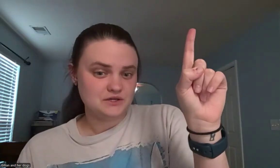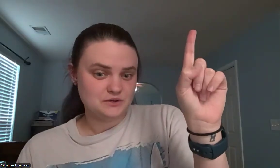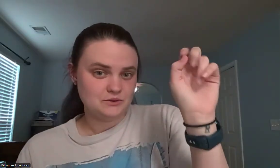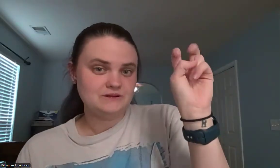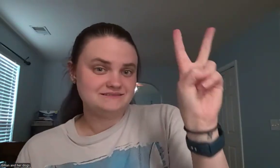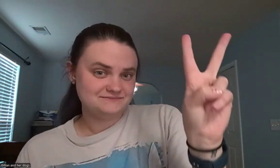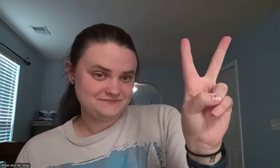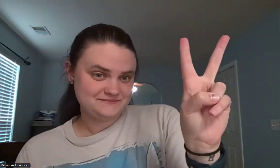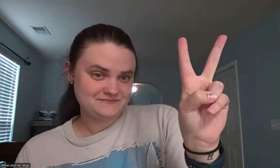two,